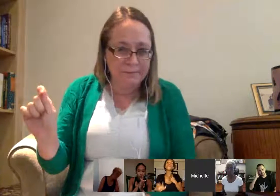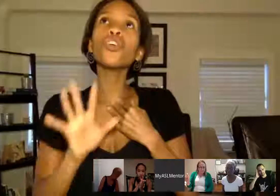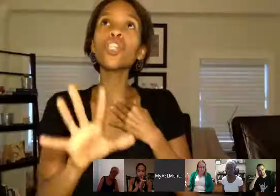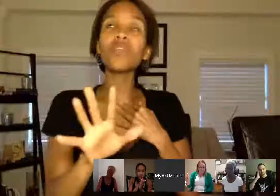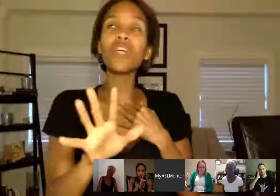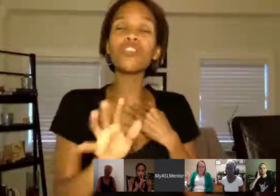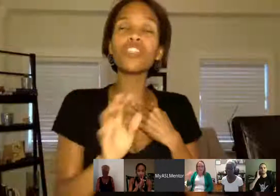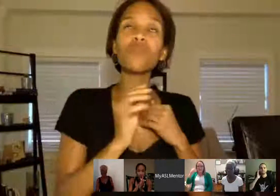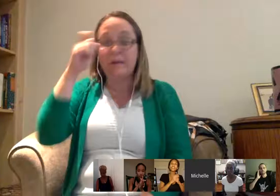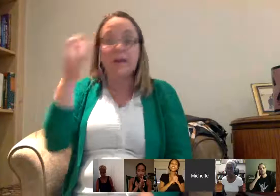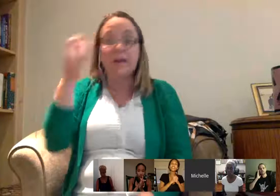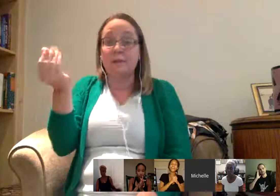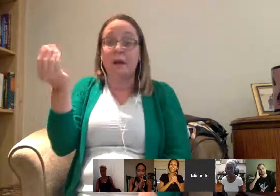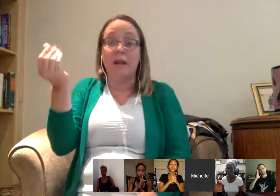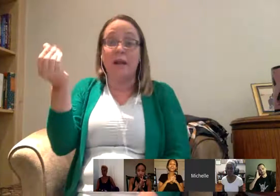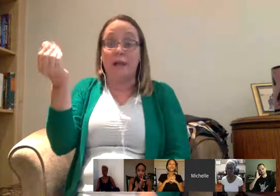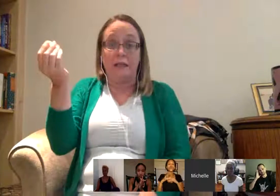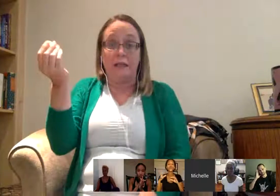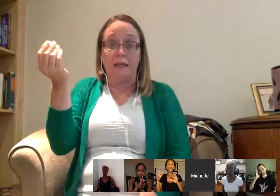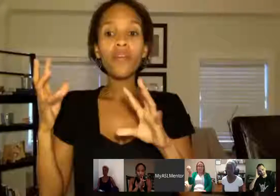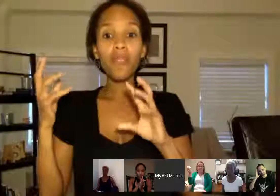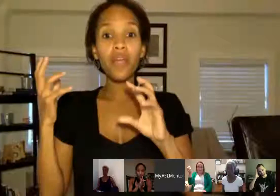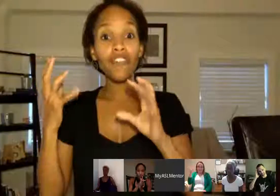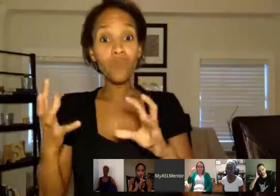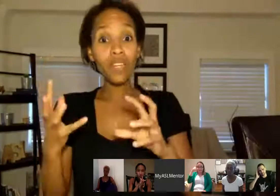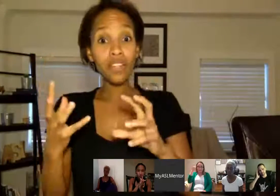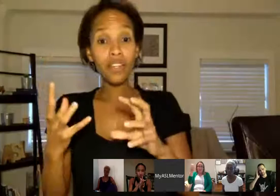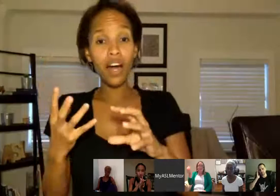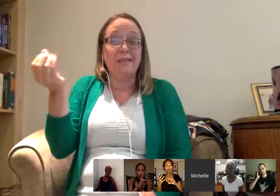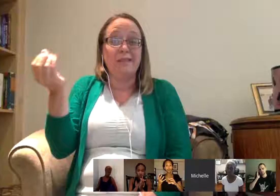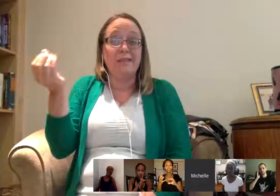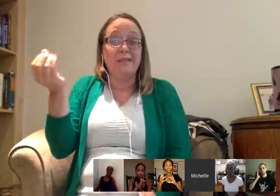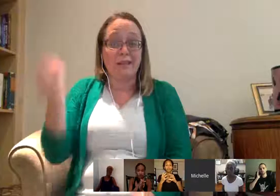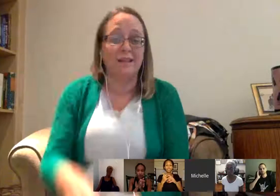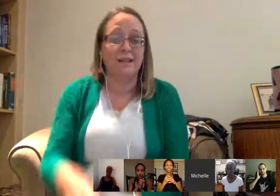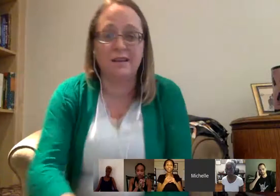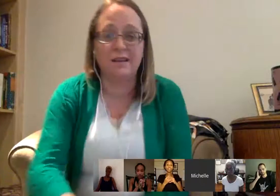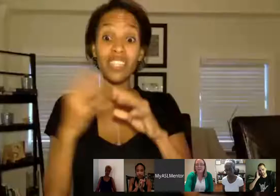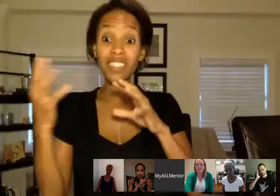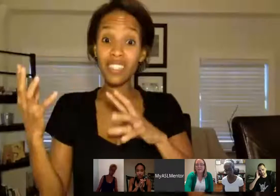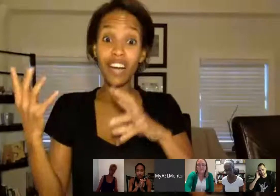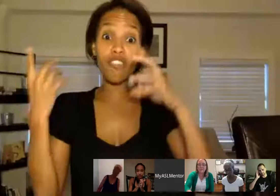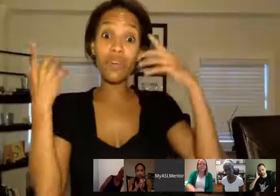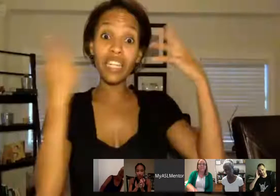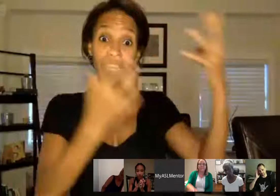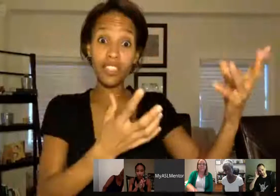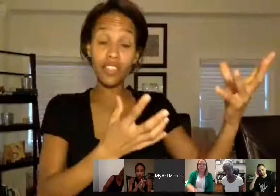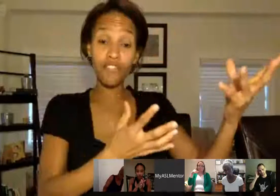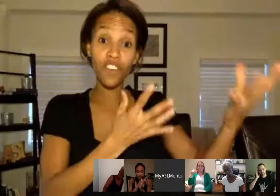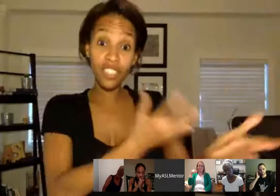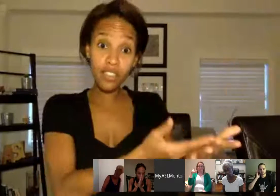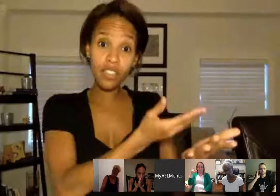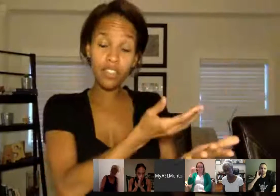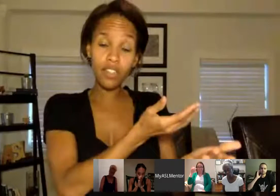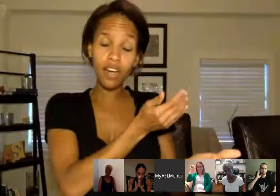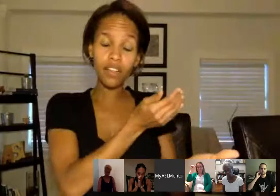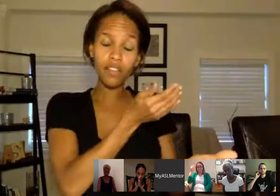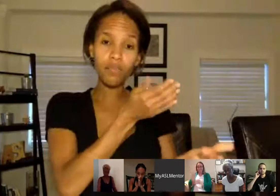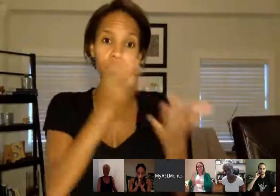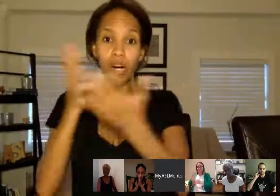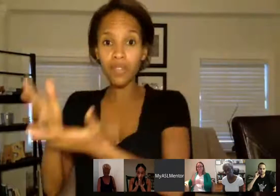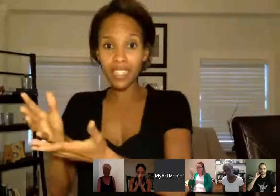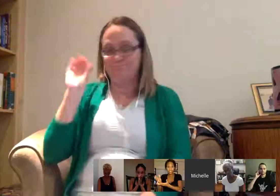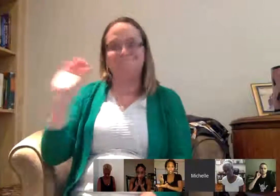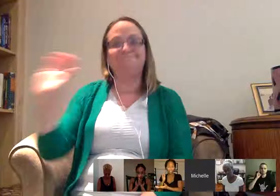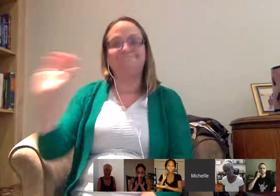So your interpretation. It's because of the money. Government. It's because of the money. Since government funds